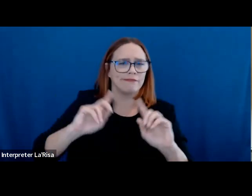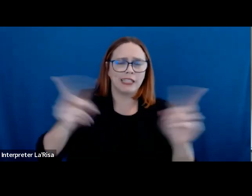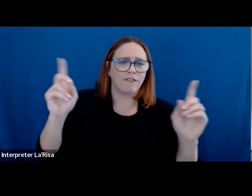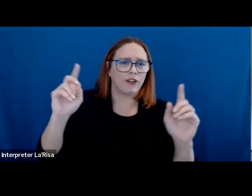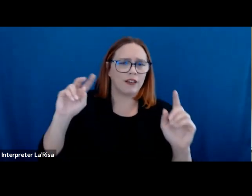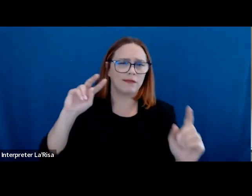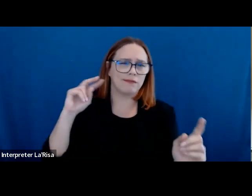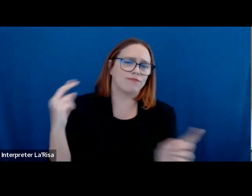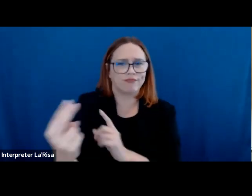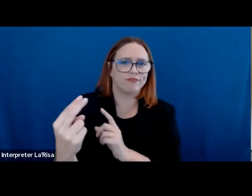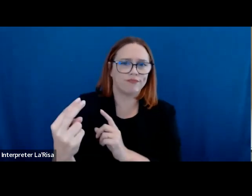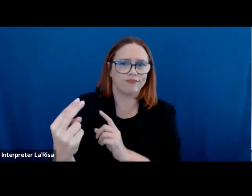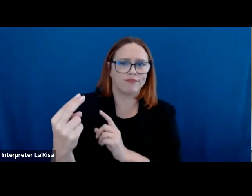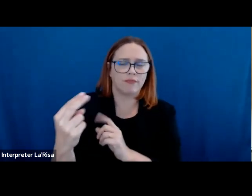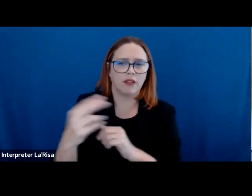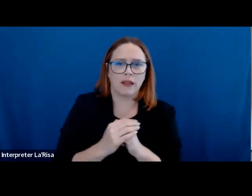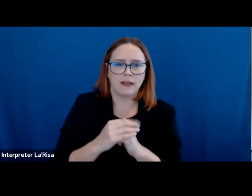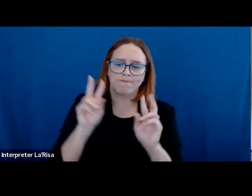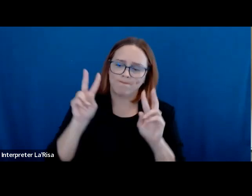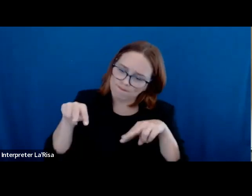views, just from the